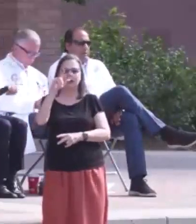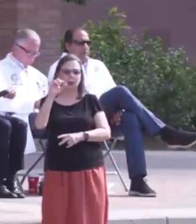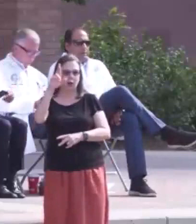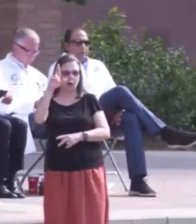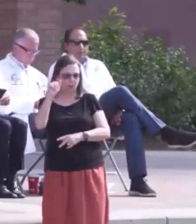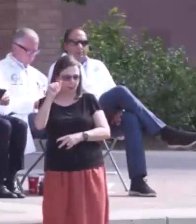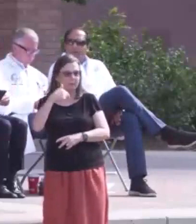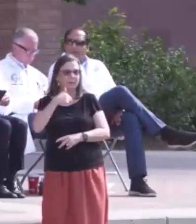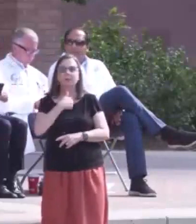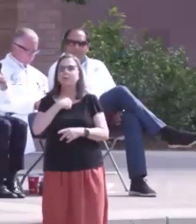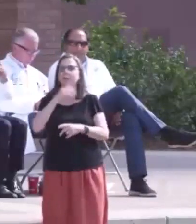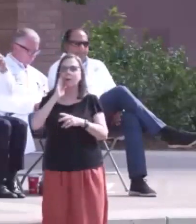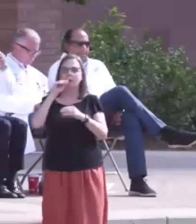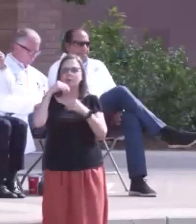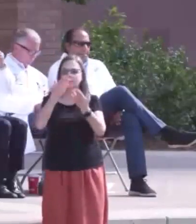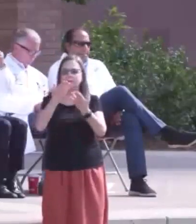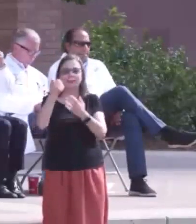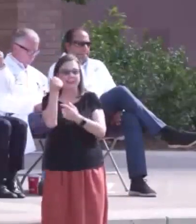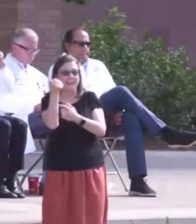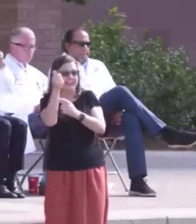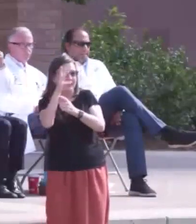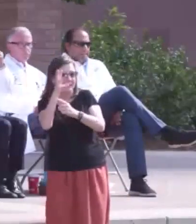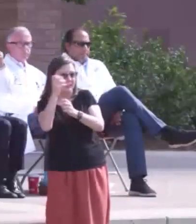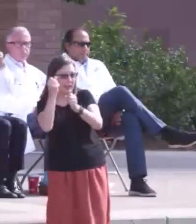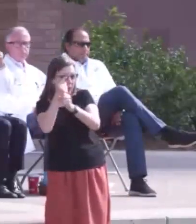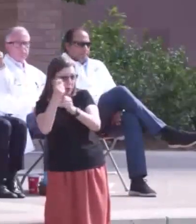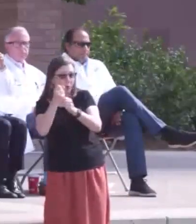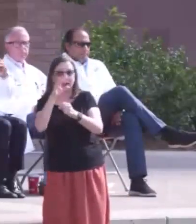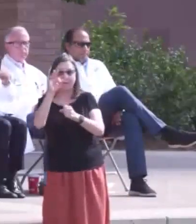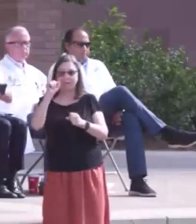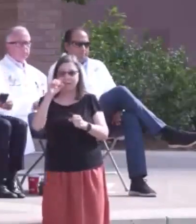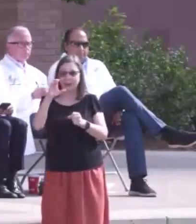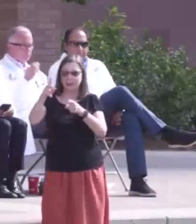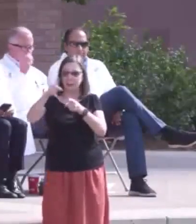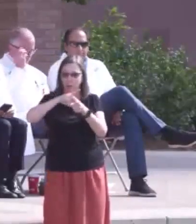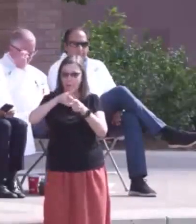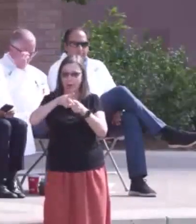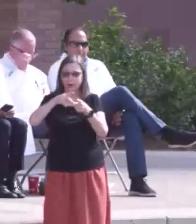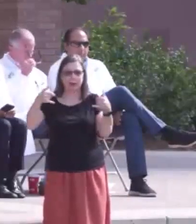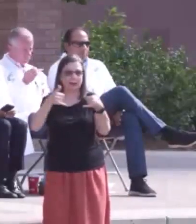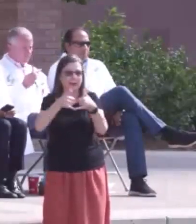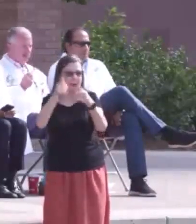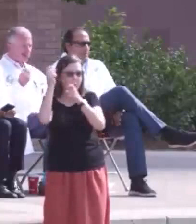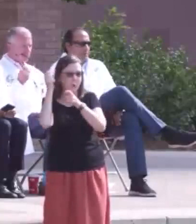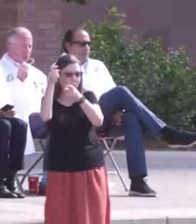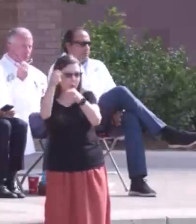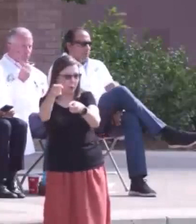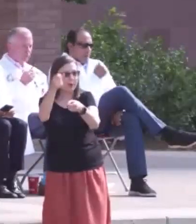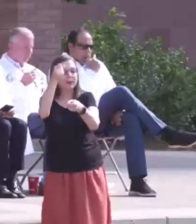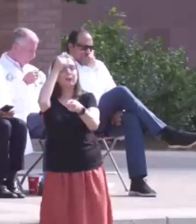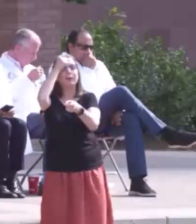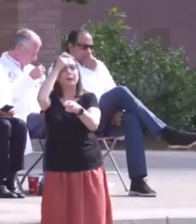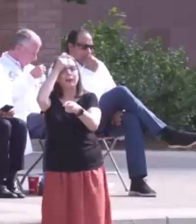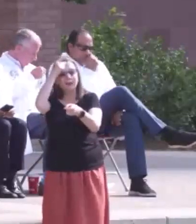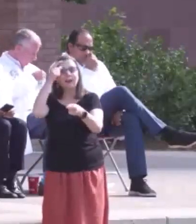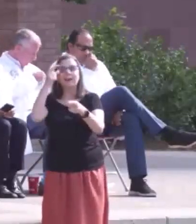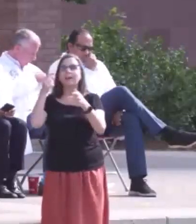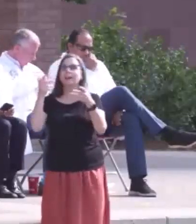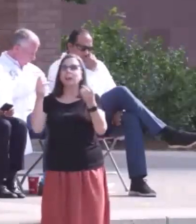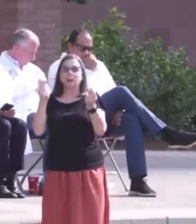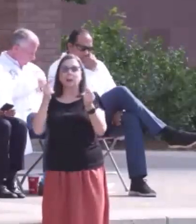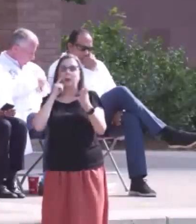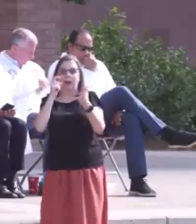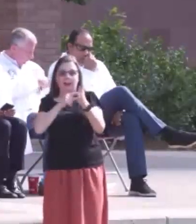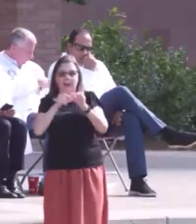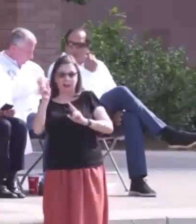16th Annual Faculty Professionalism Award. This award recognizes individuals who have